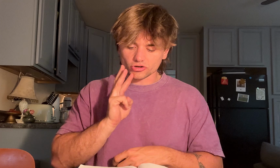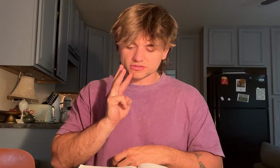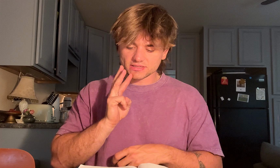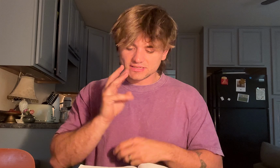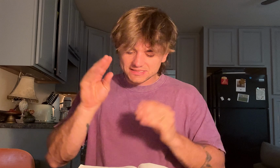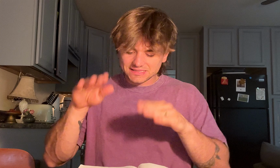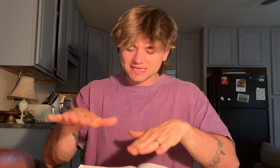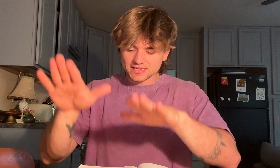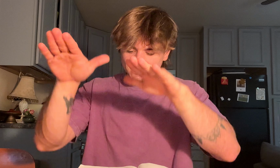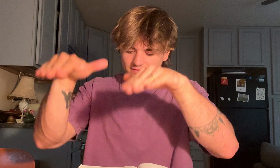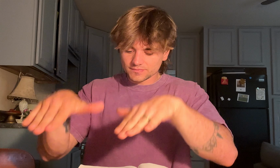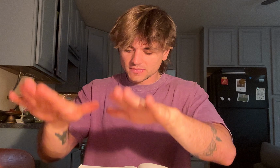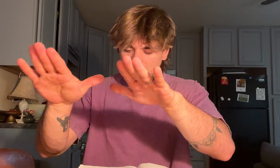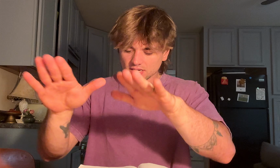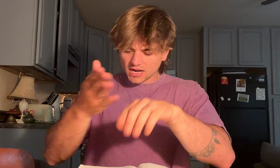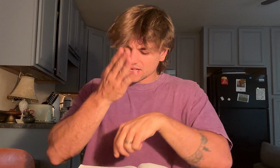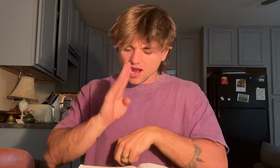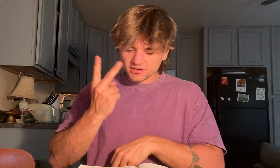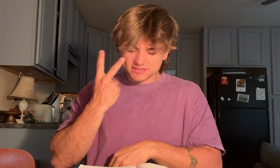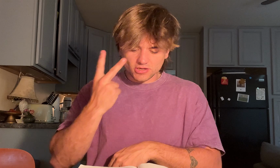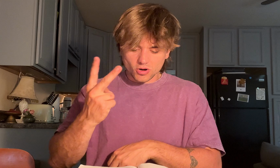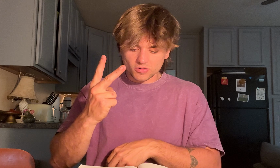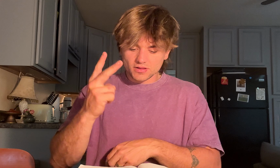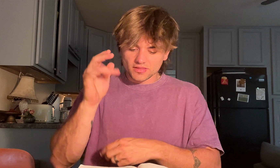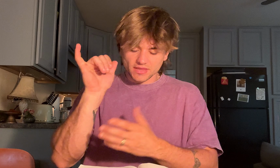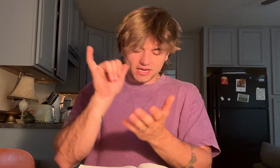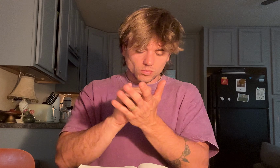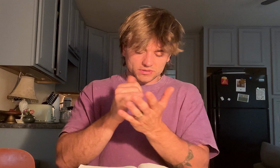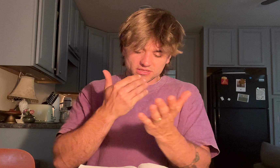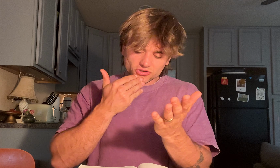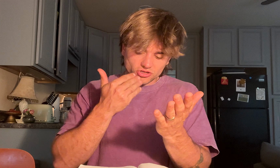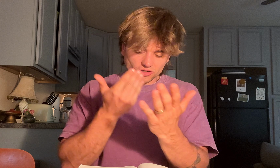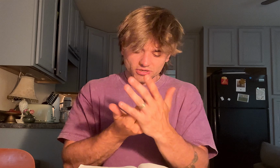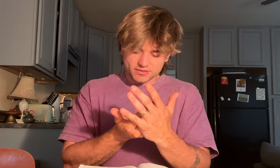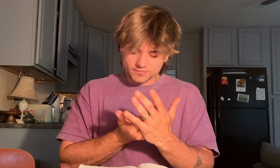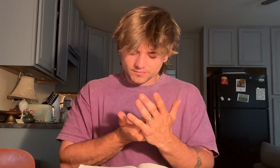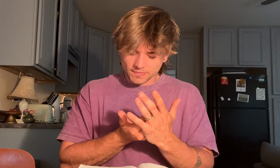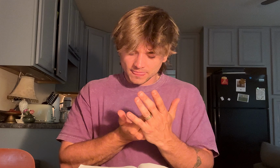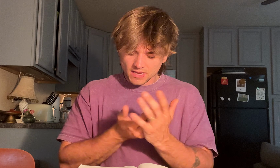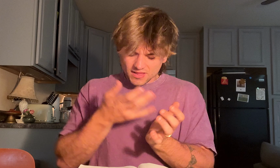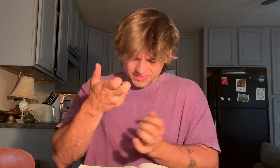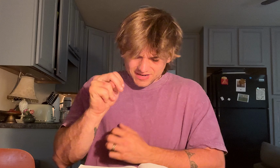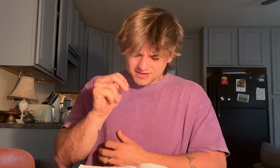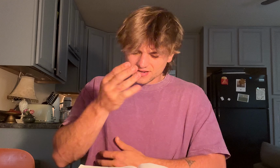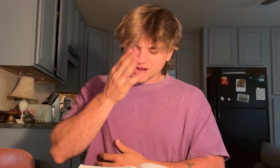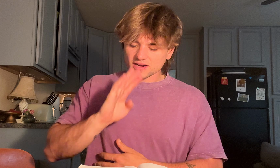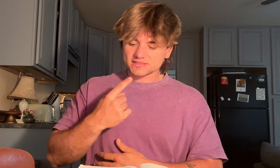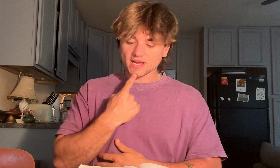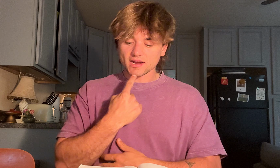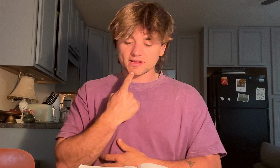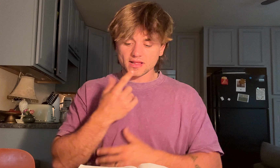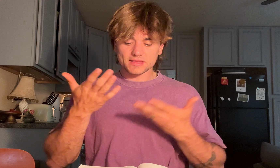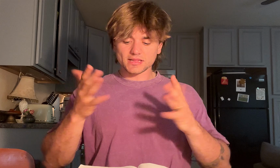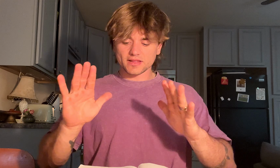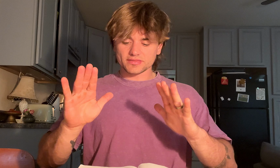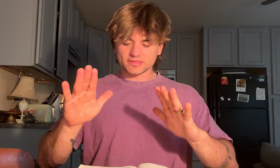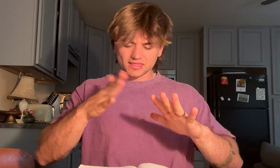waters sea. And God saw that it was good. Then God said, "Let the